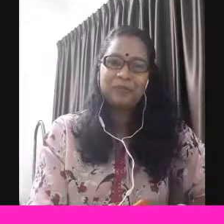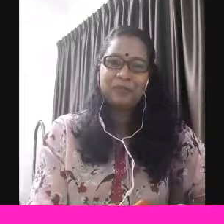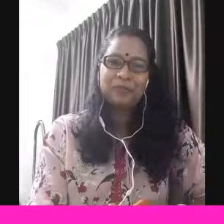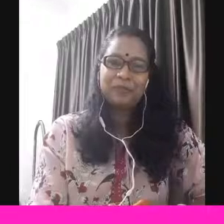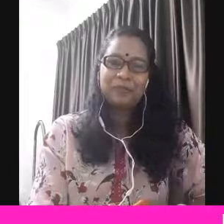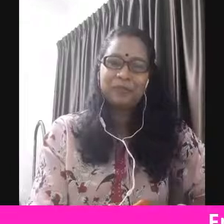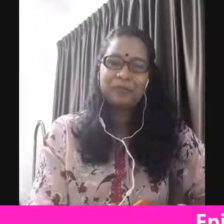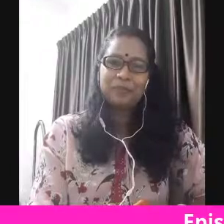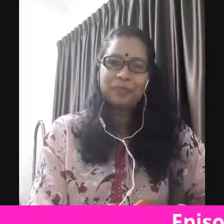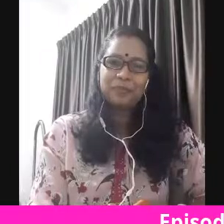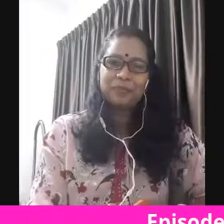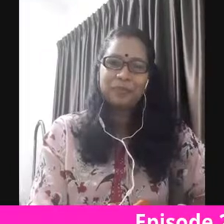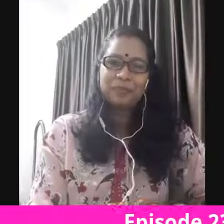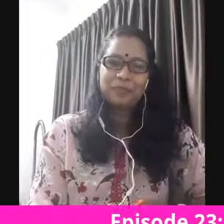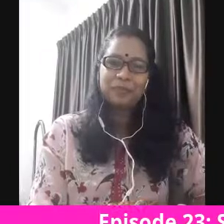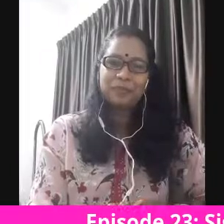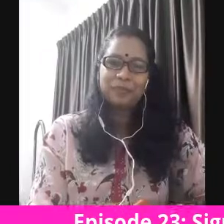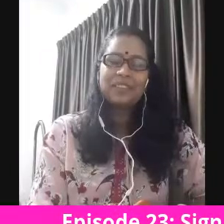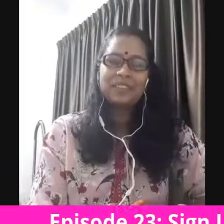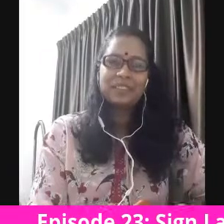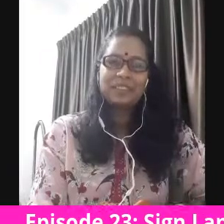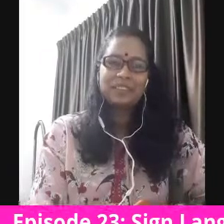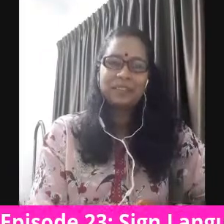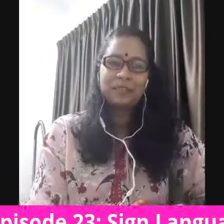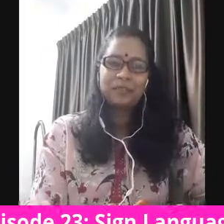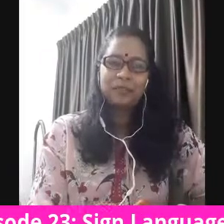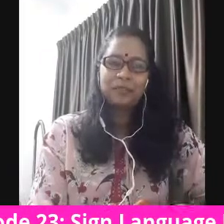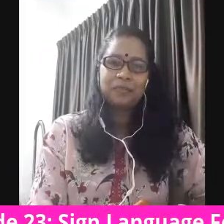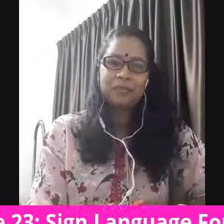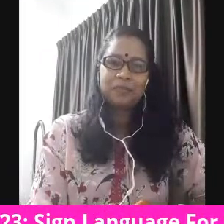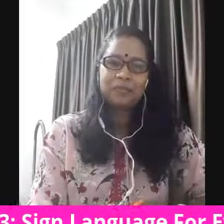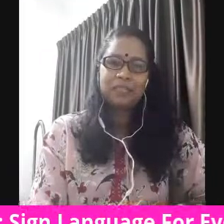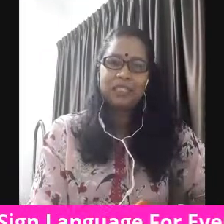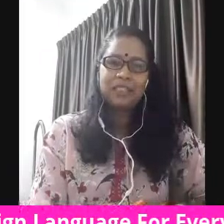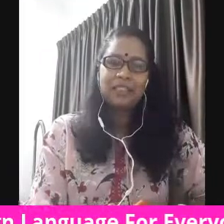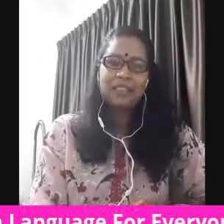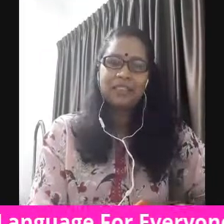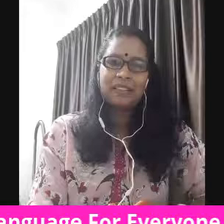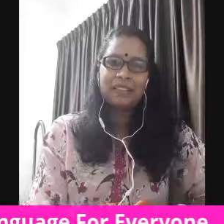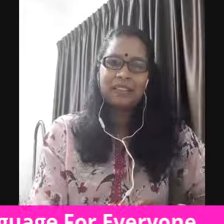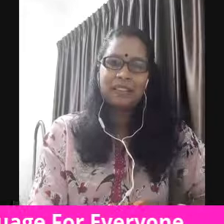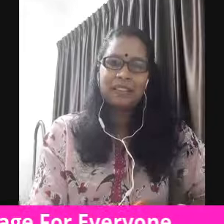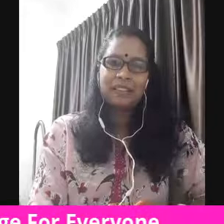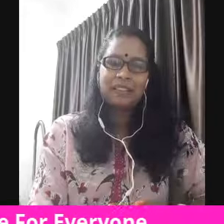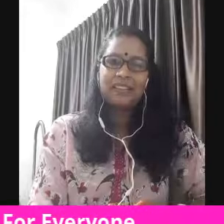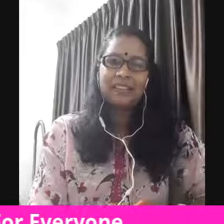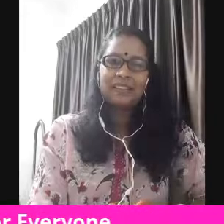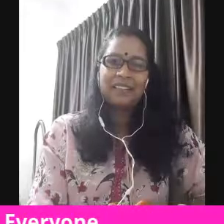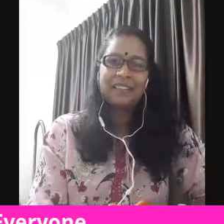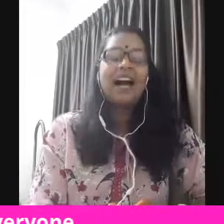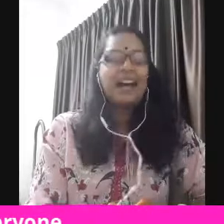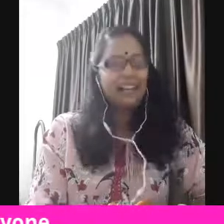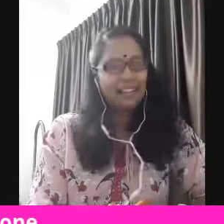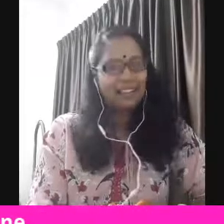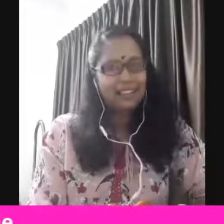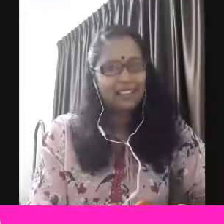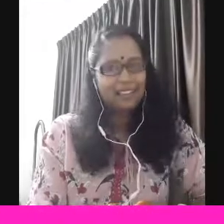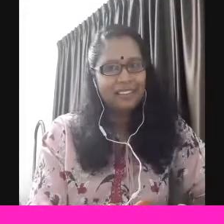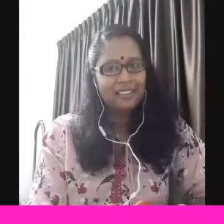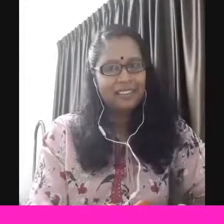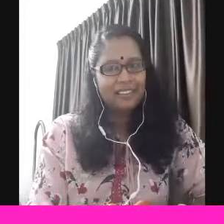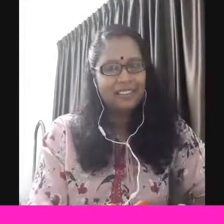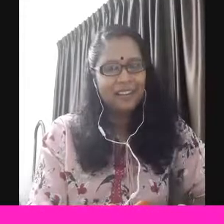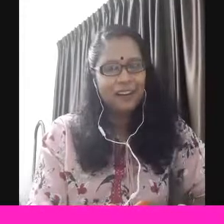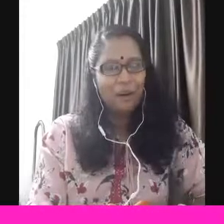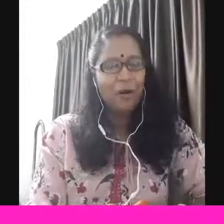Silence. Silence also. Anushka also acted in that movie. She also used sign language. It's a very very recent movie. I'm not sure